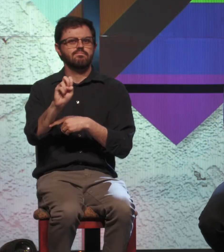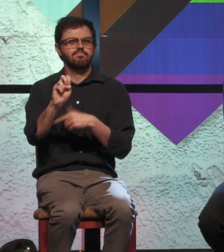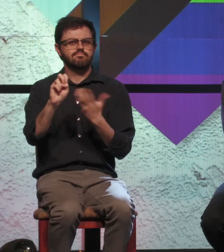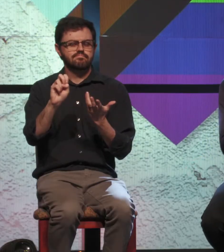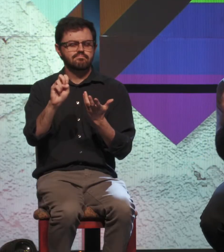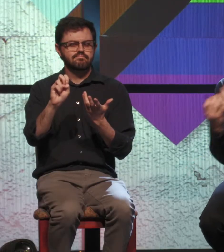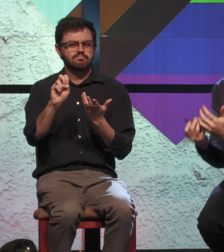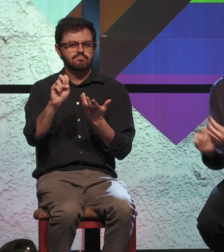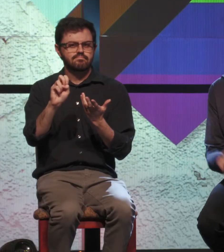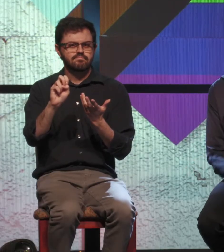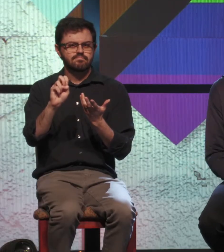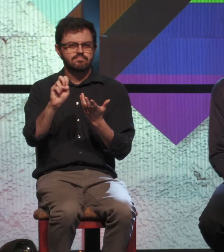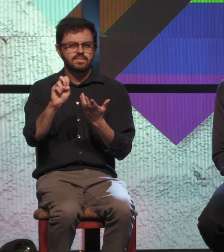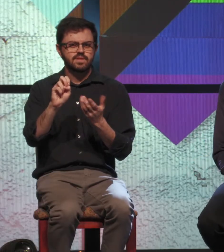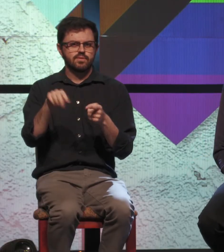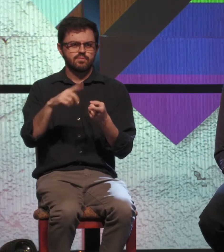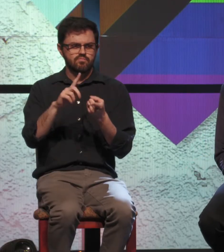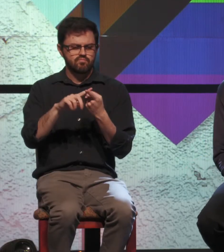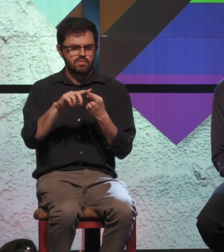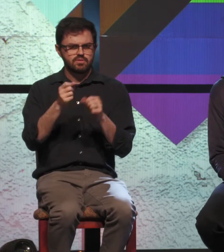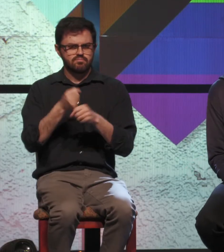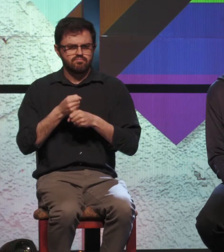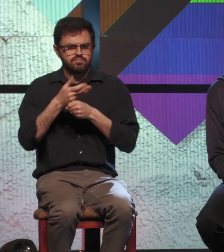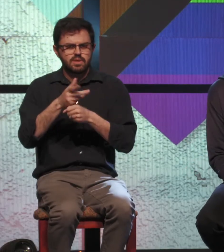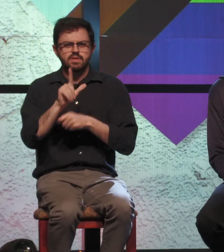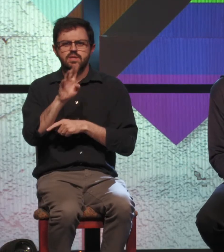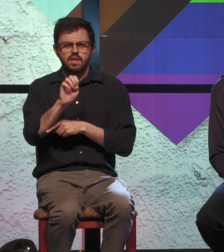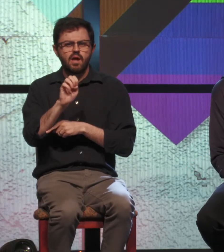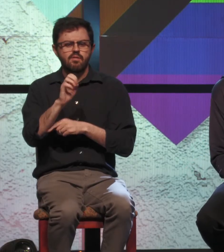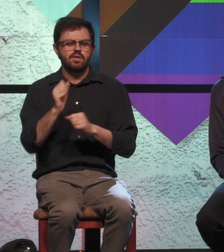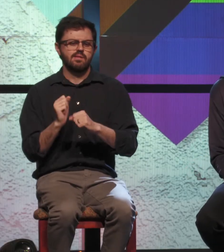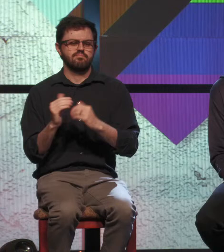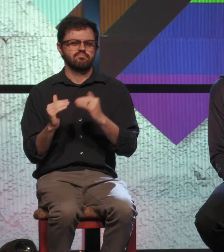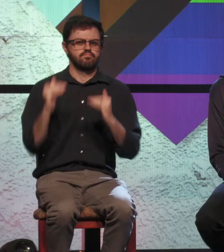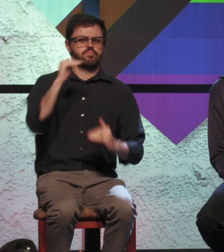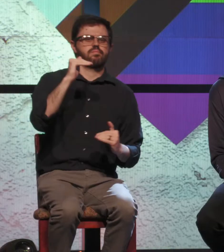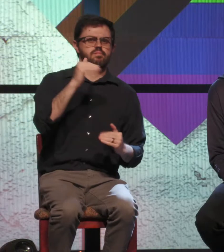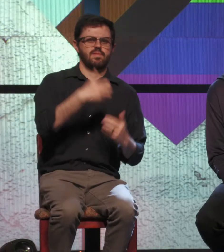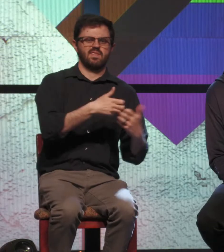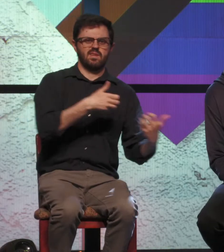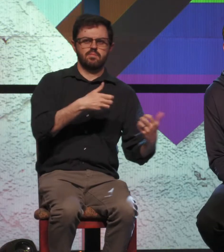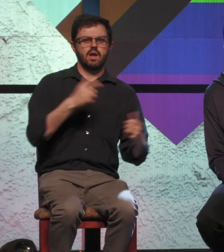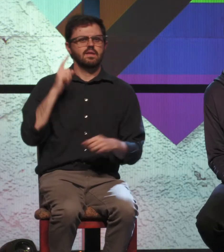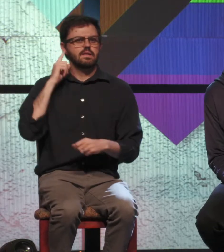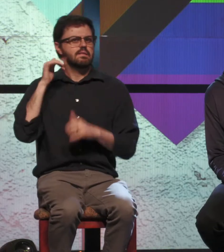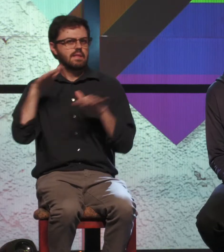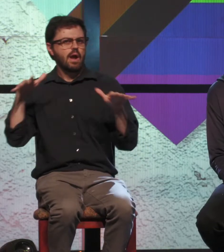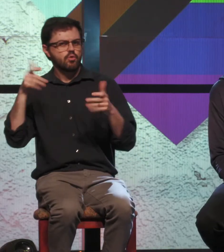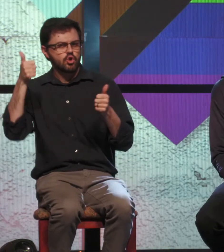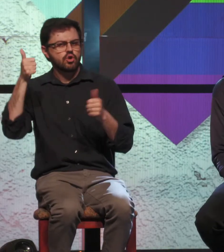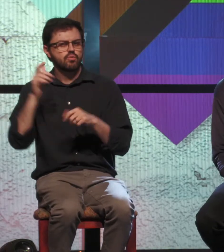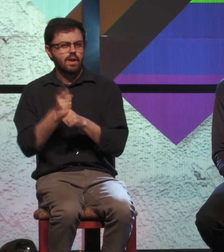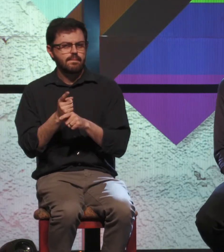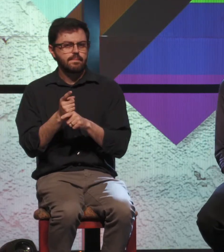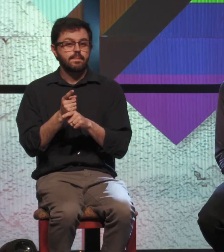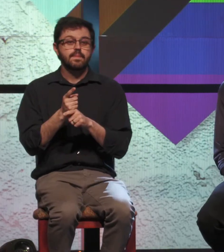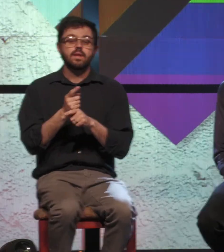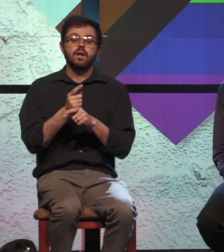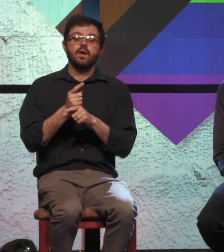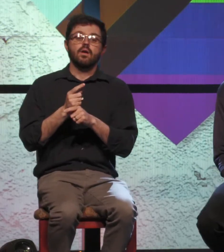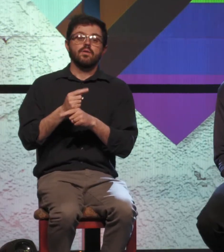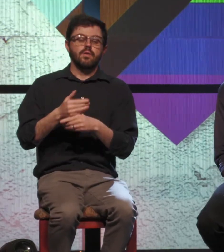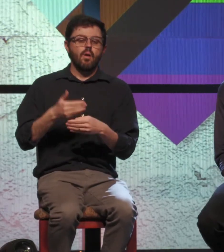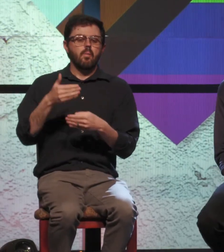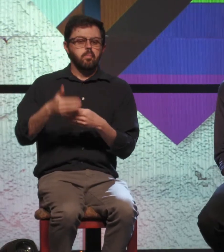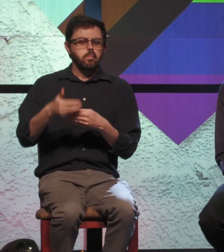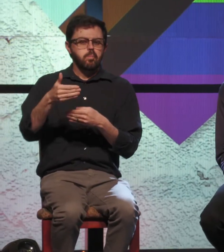That love overwhelms separation, love that is louder, right? And so really this whole series for the next 4 weeks, we started to say, let's